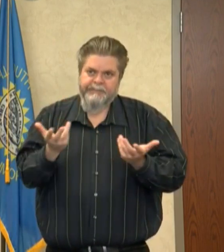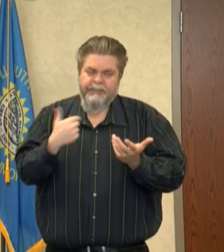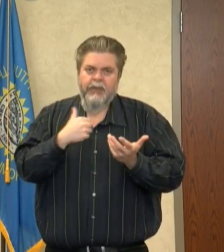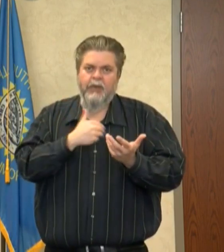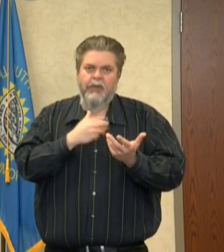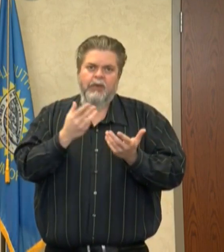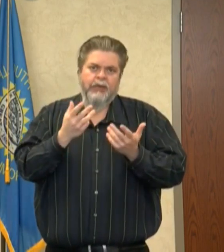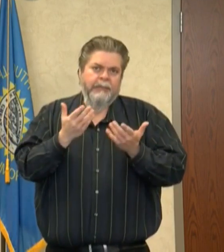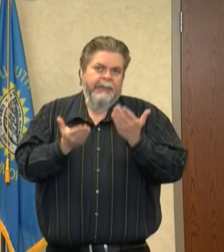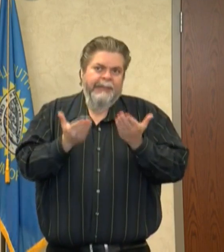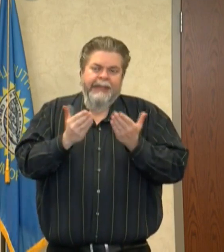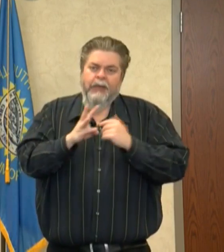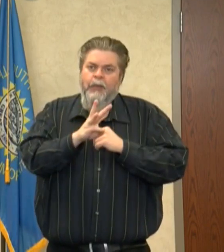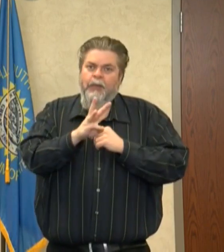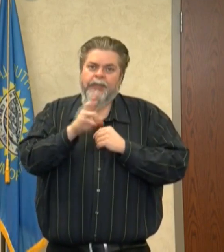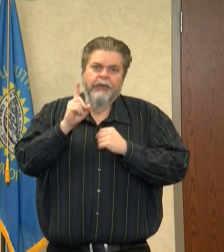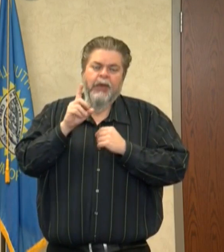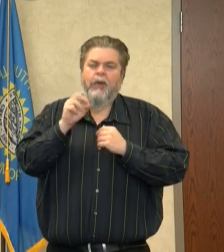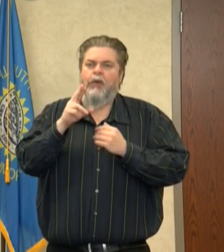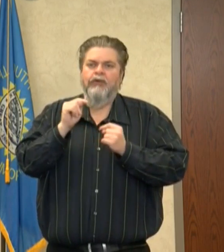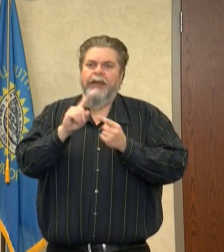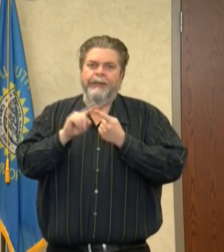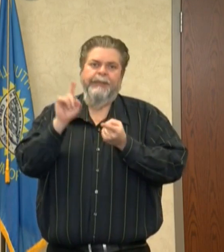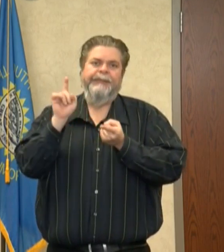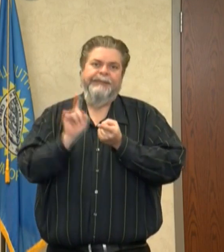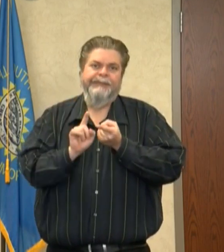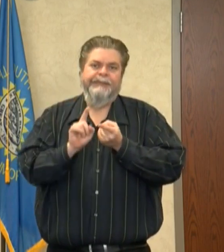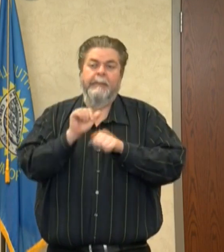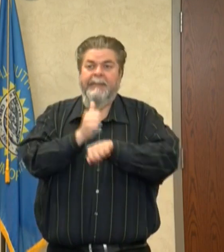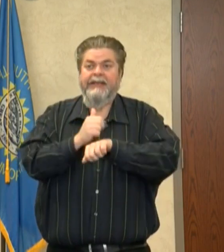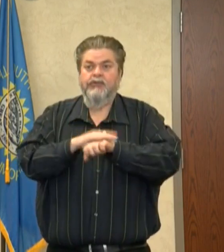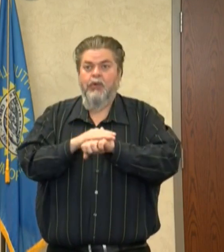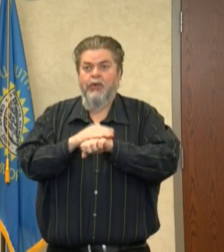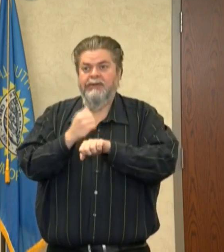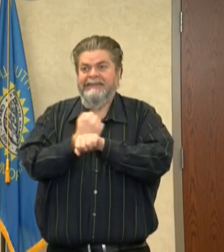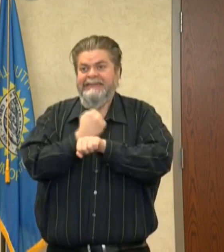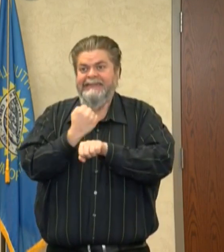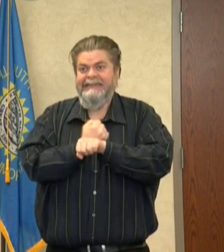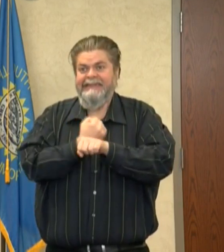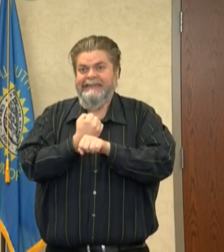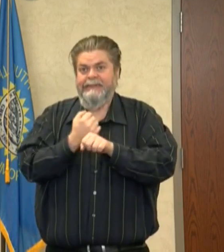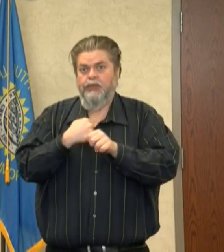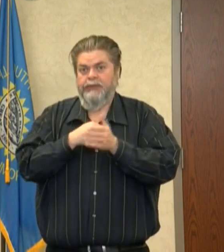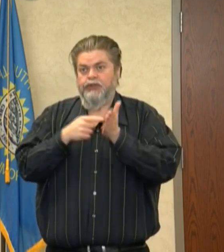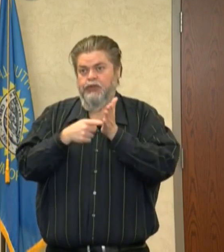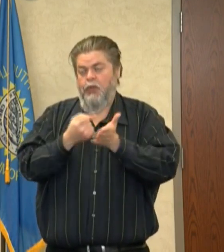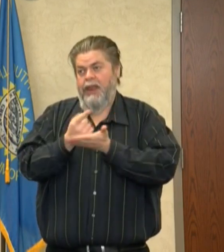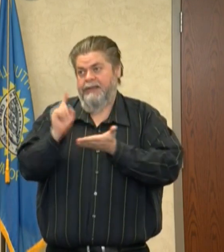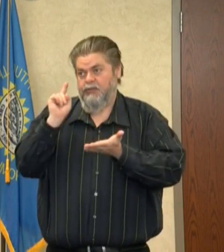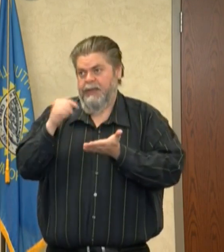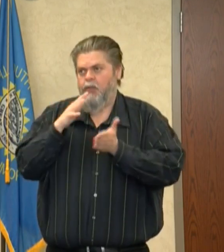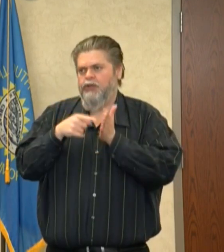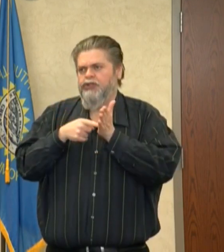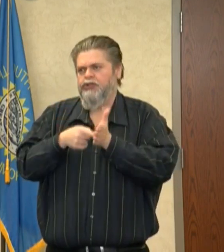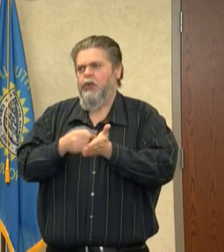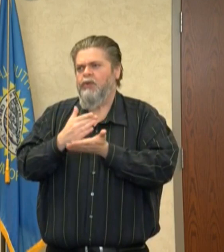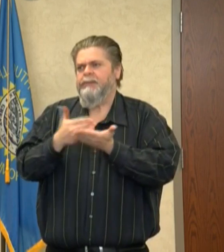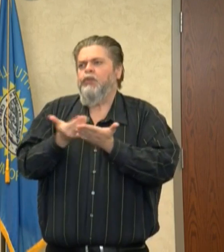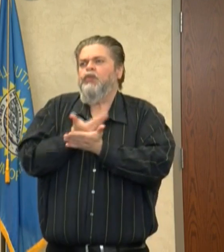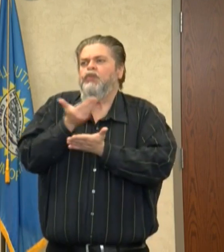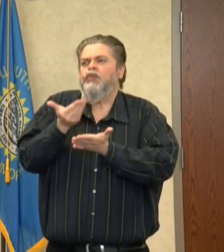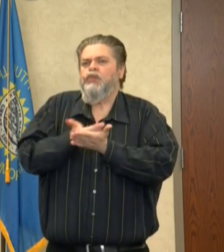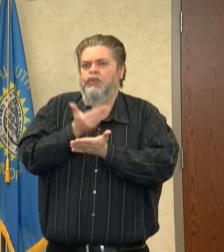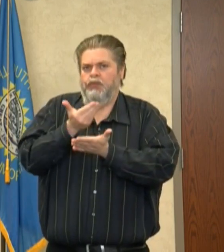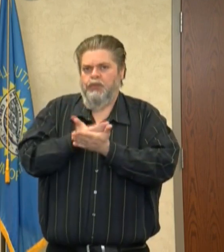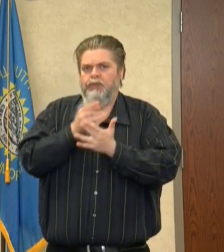that's withdrawn or voted down based on the data that we presented last week. And I'll share some updated data on that here